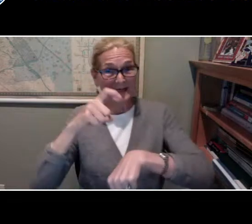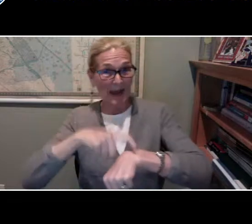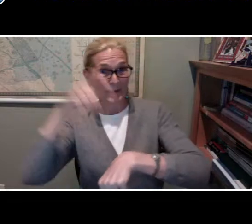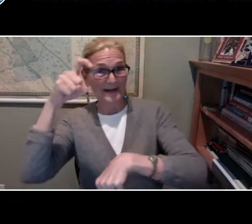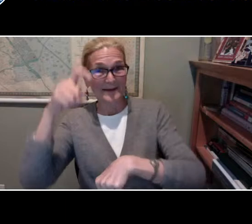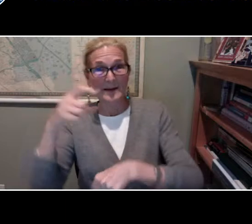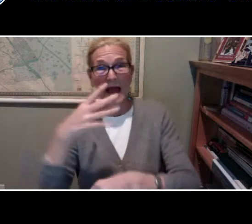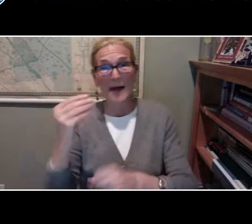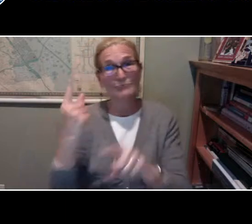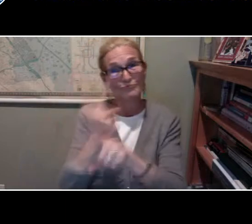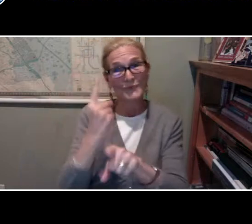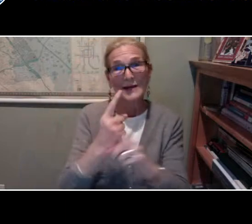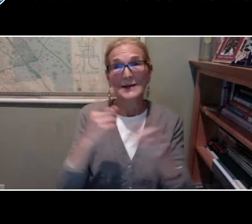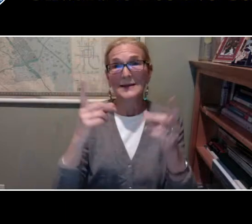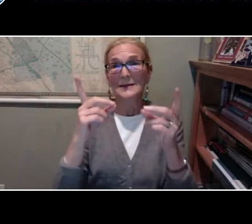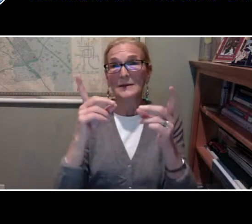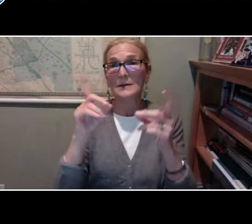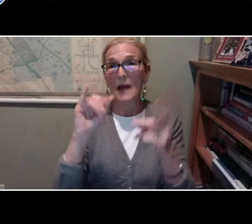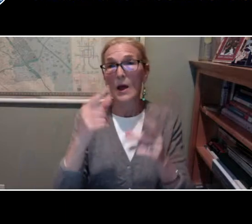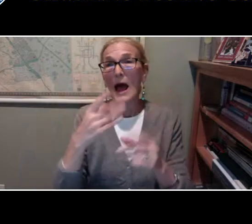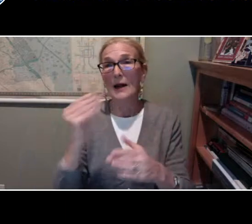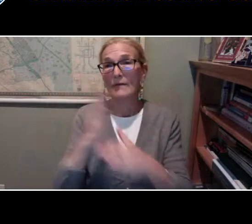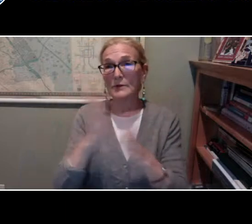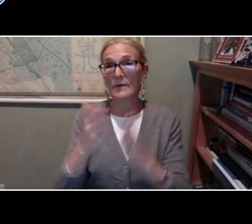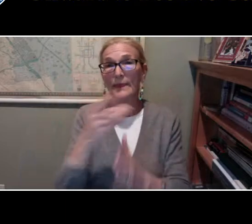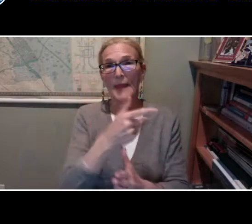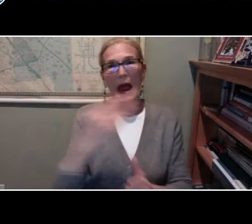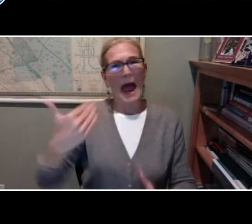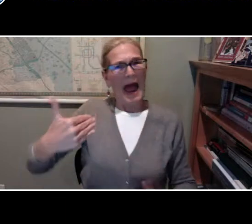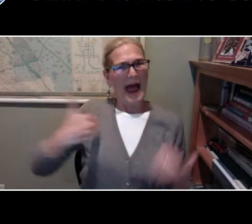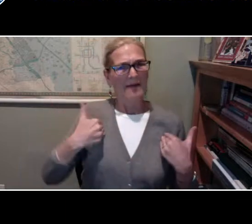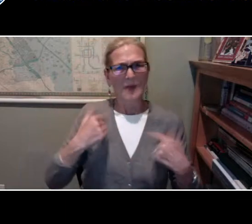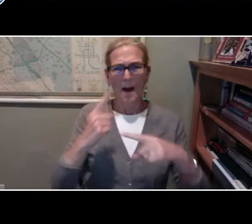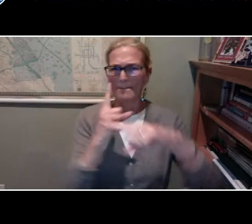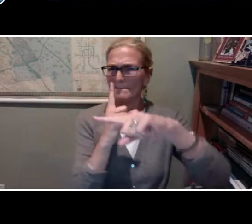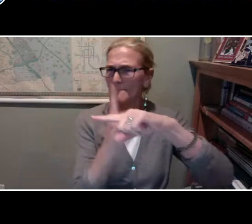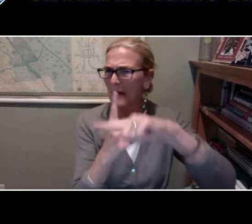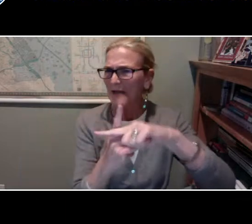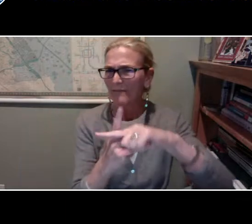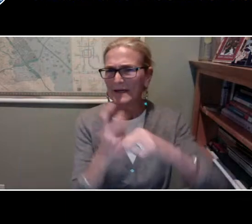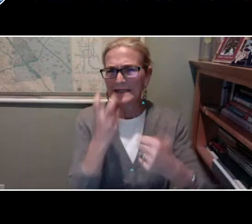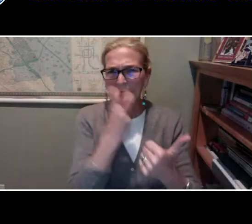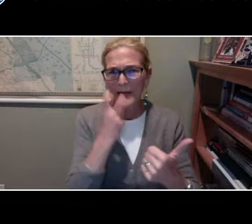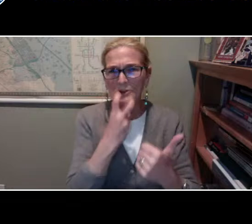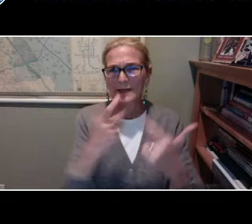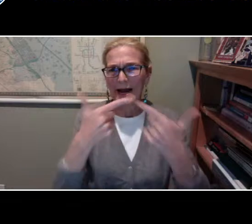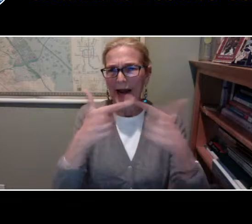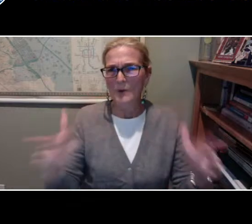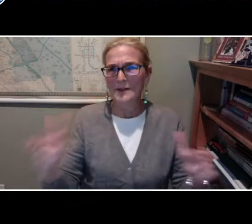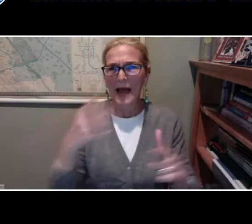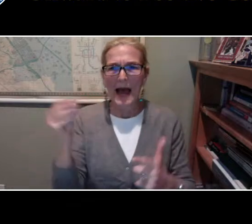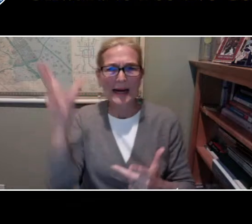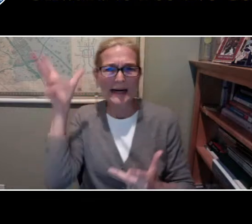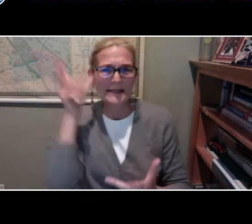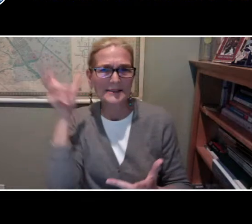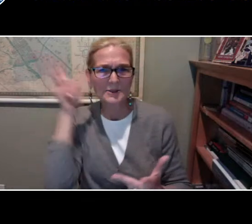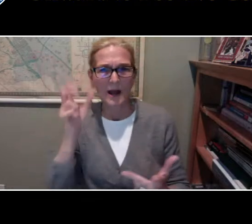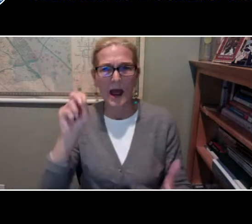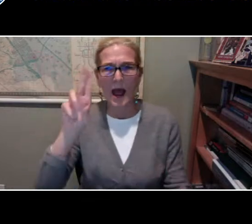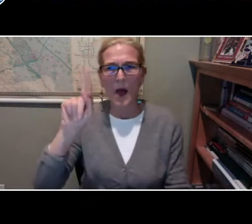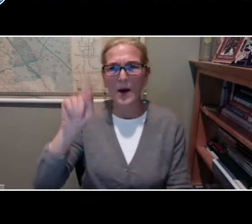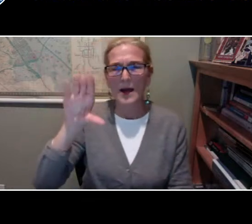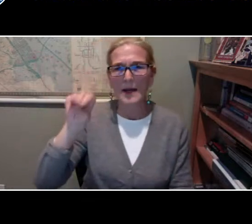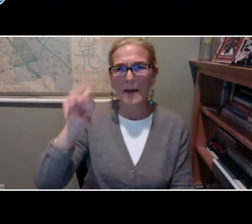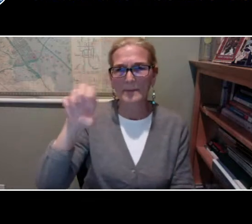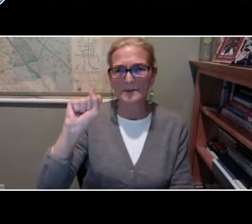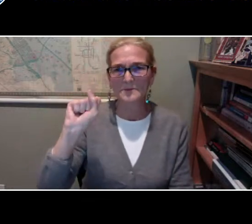So when an infant with a hearing loss receives timely and appropriate diagnostic and intervention services, they